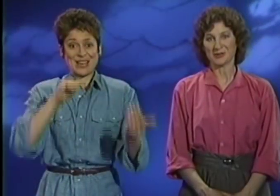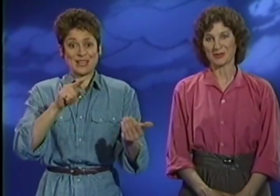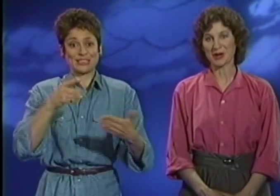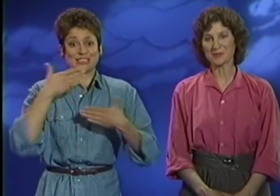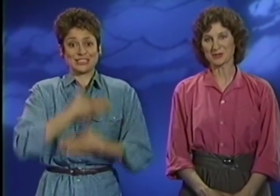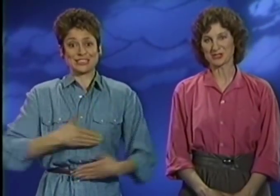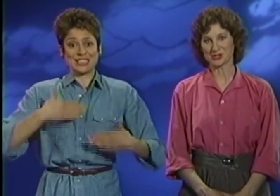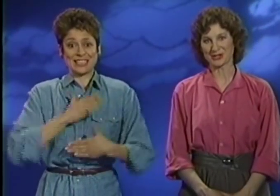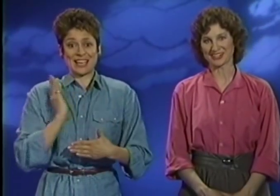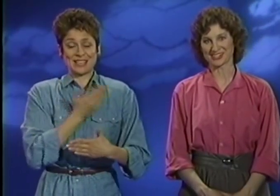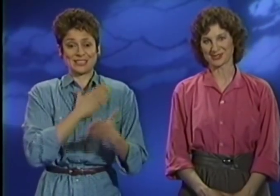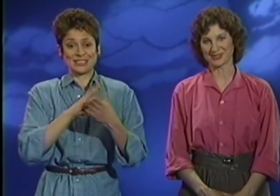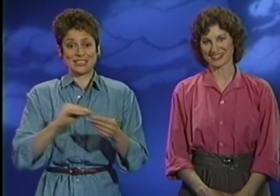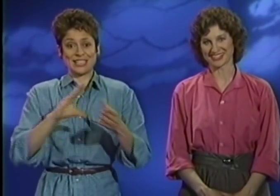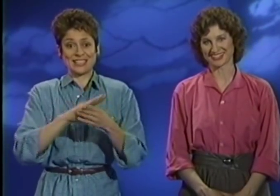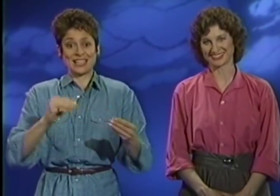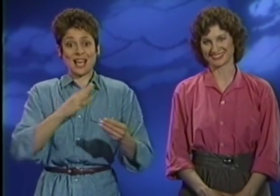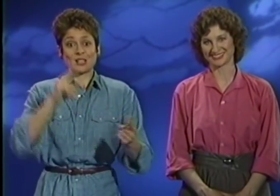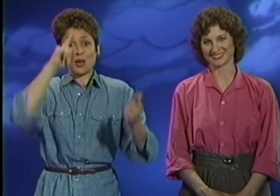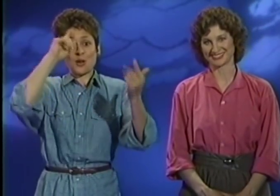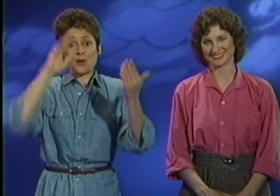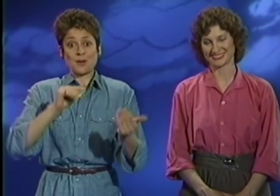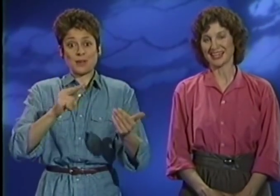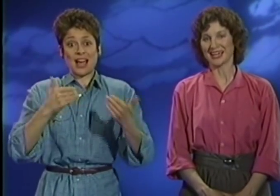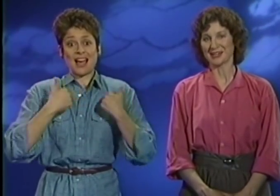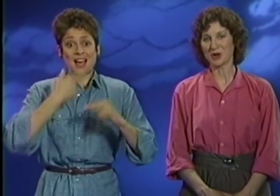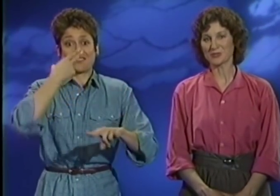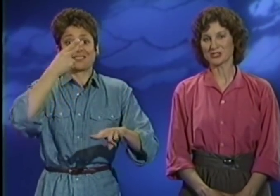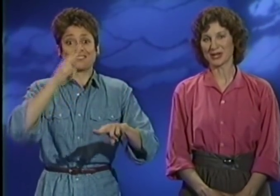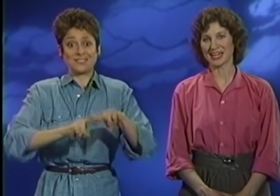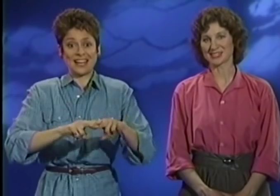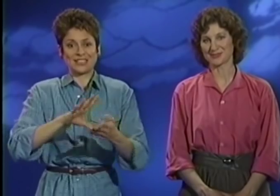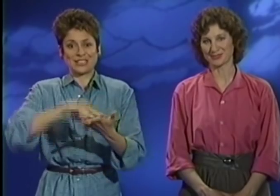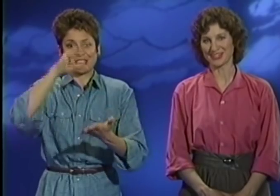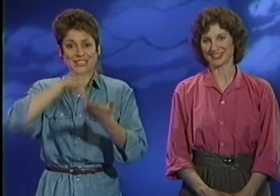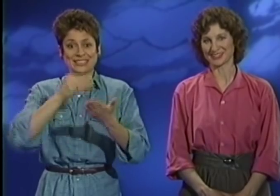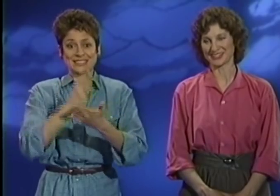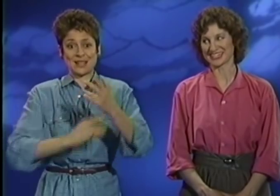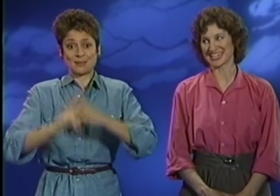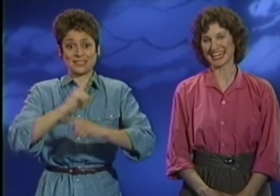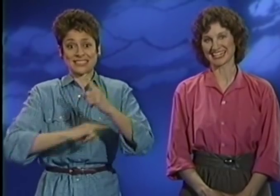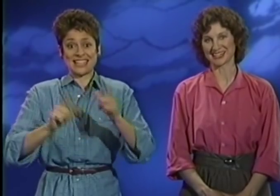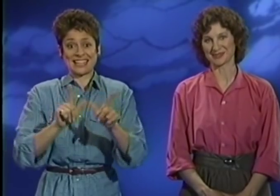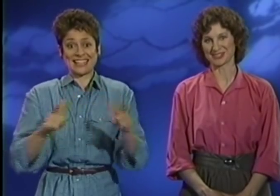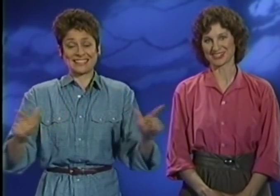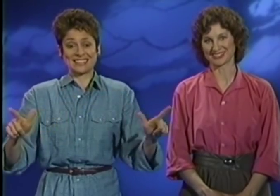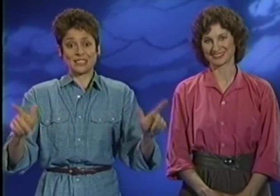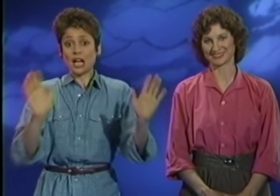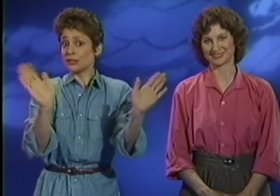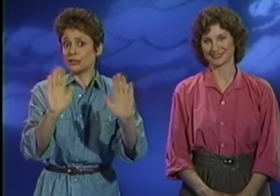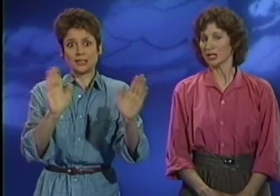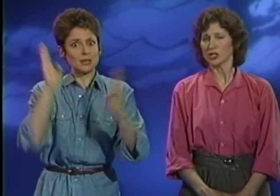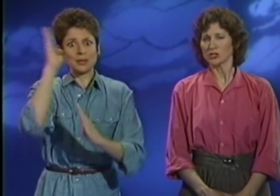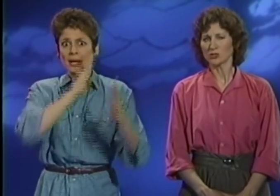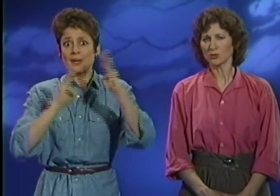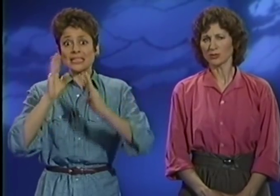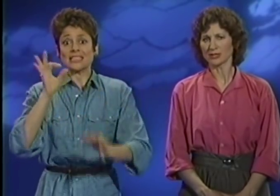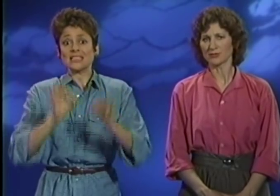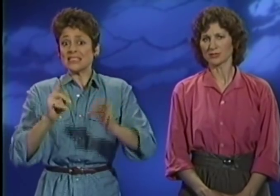We hope you enjoyed our stories. And hope that you had some fun learning sign language. Don't worry if you